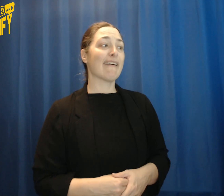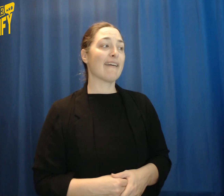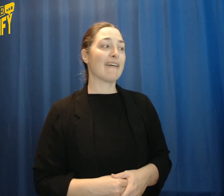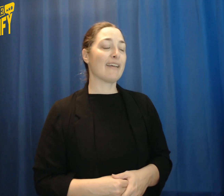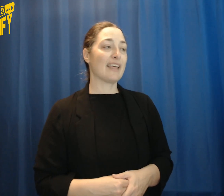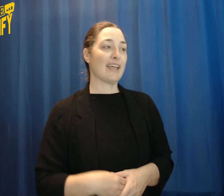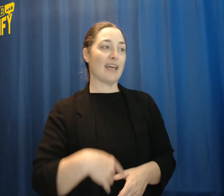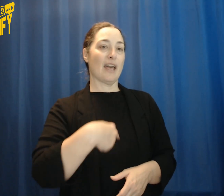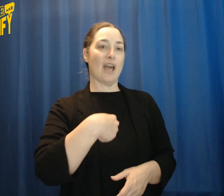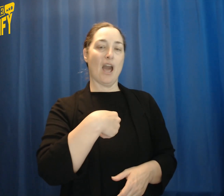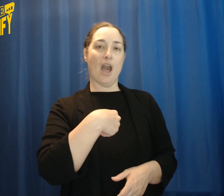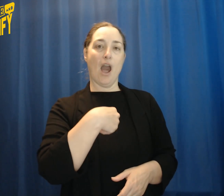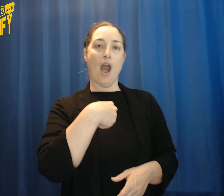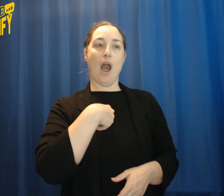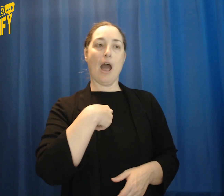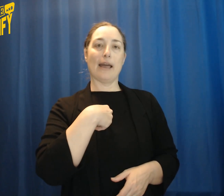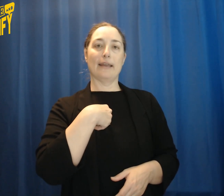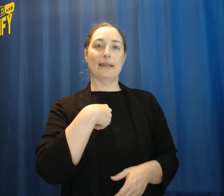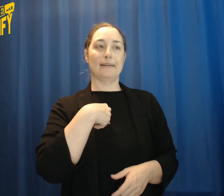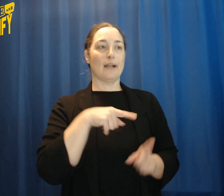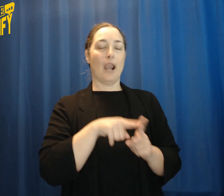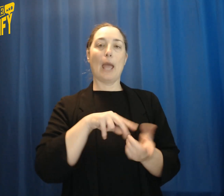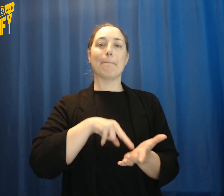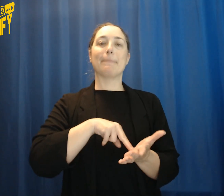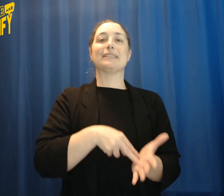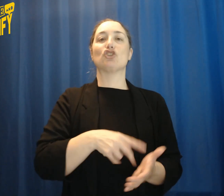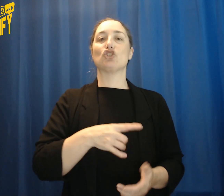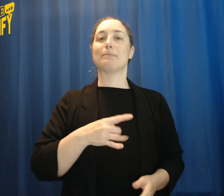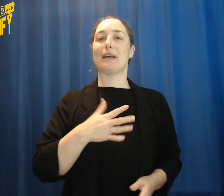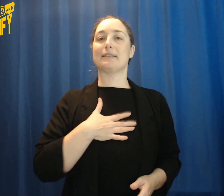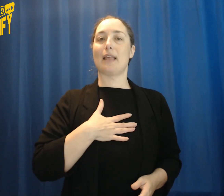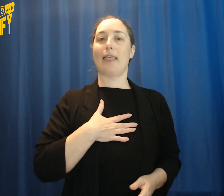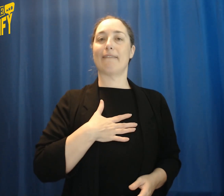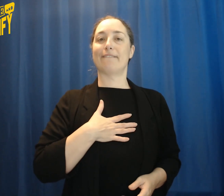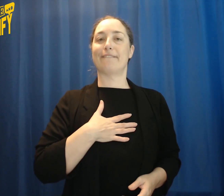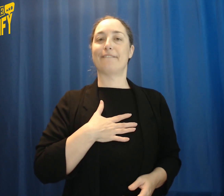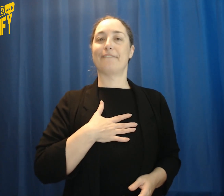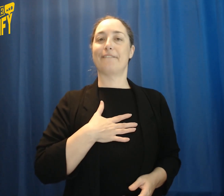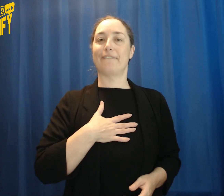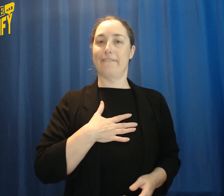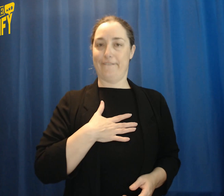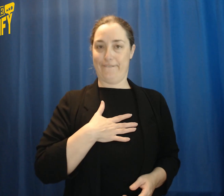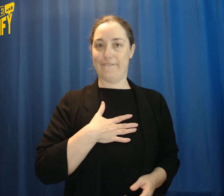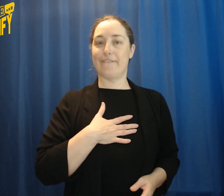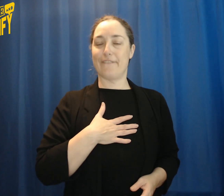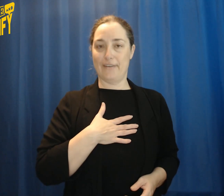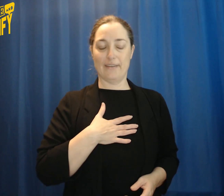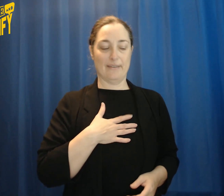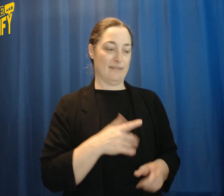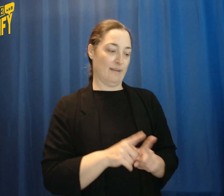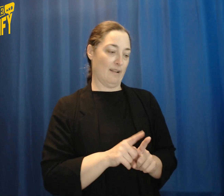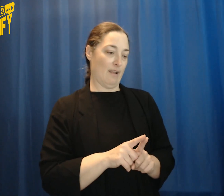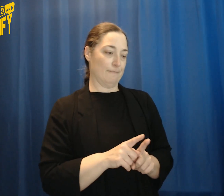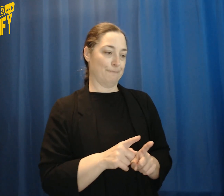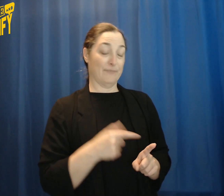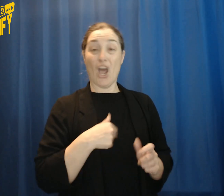posited myself. So I put myself in a position, I never thought that the Malthouse was going